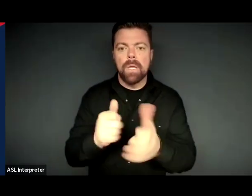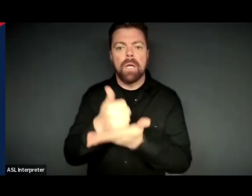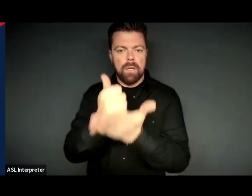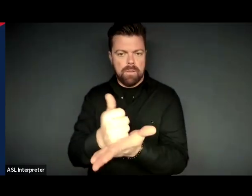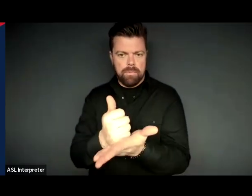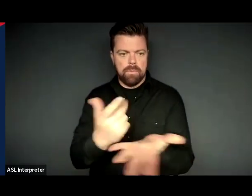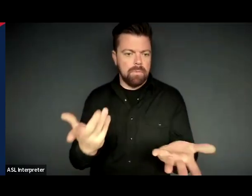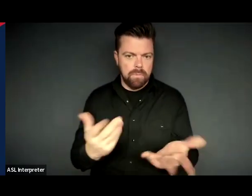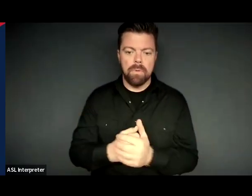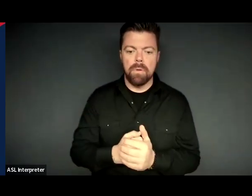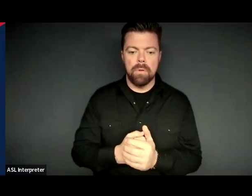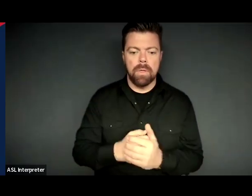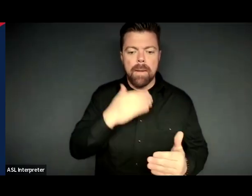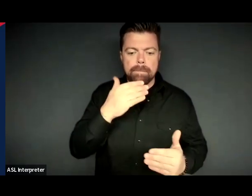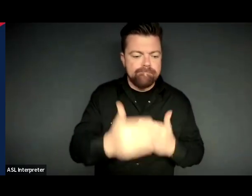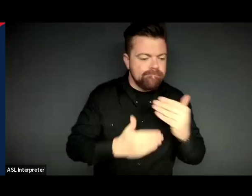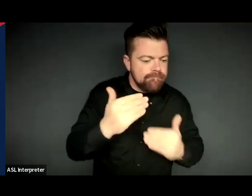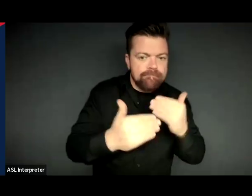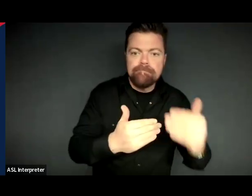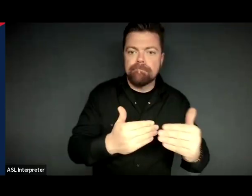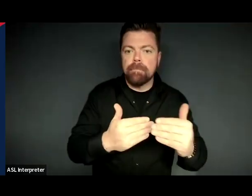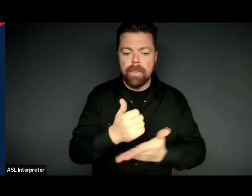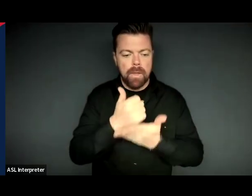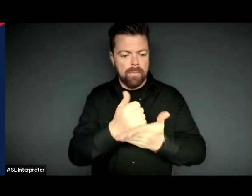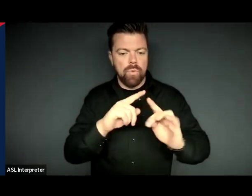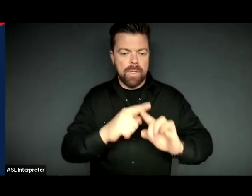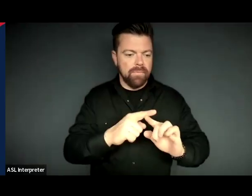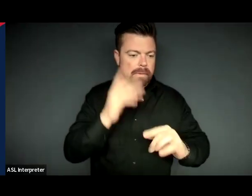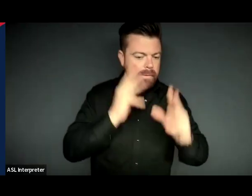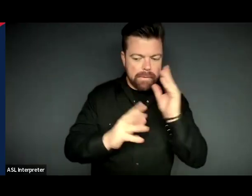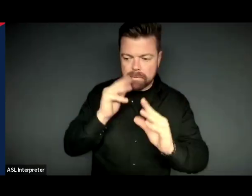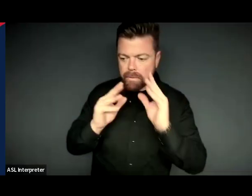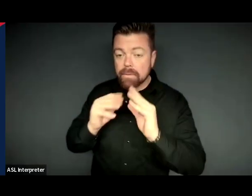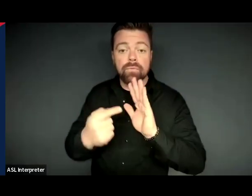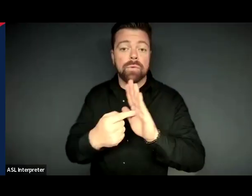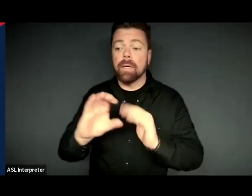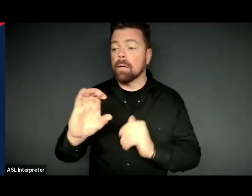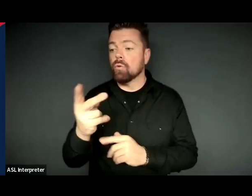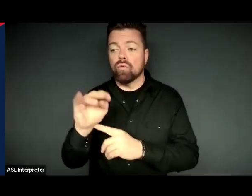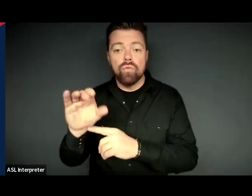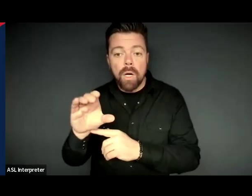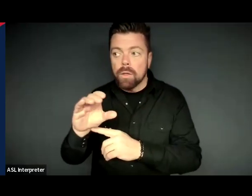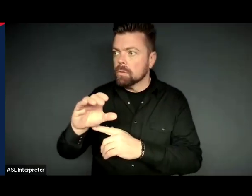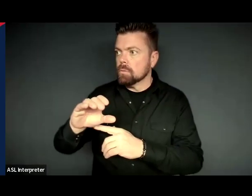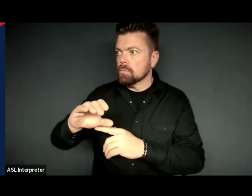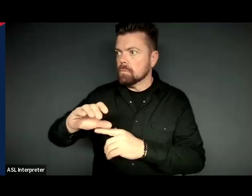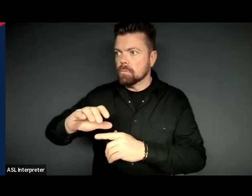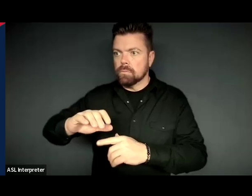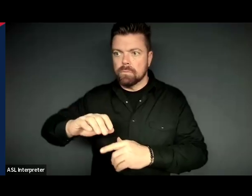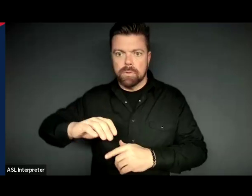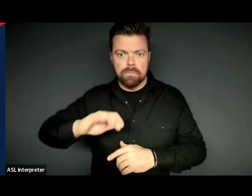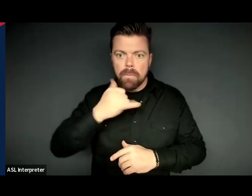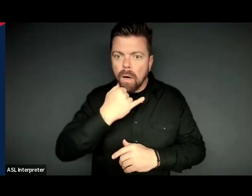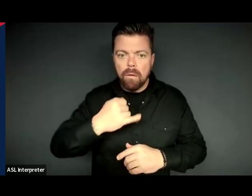through different, stages of having a chronic injury or illness. And so it's